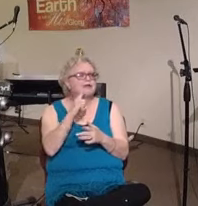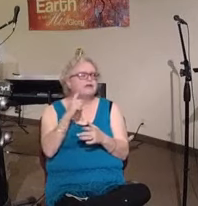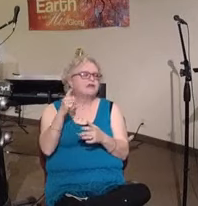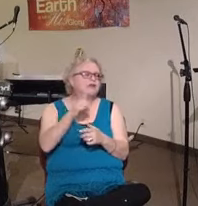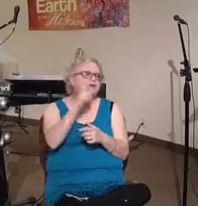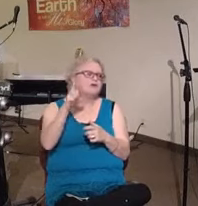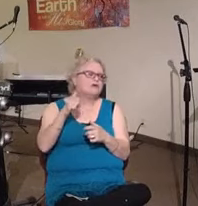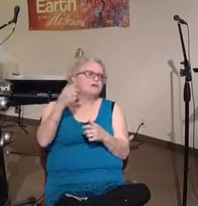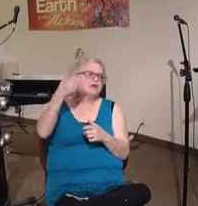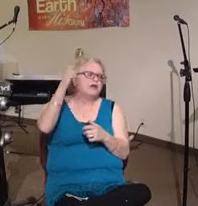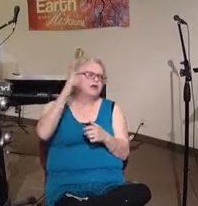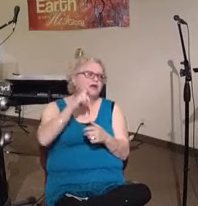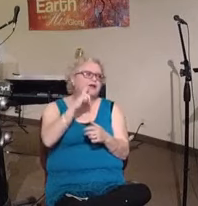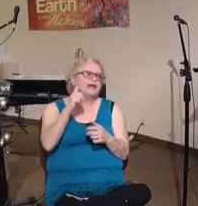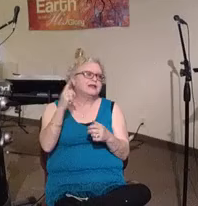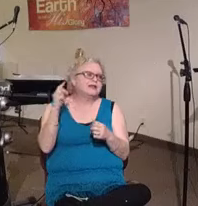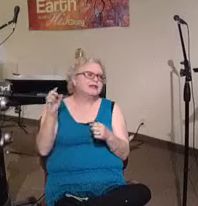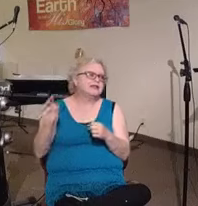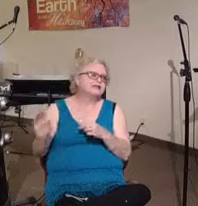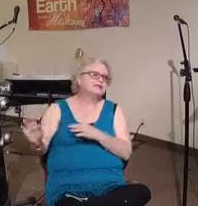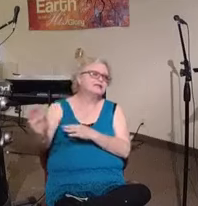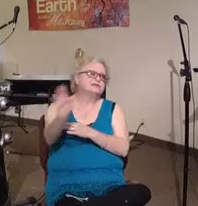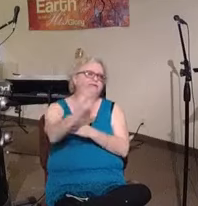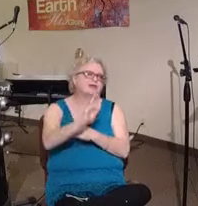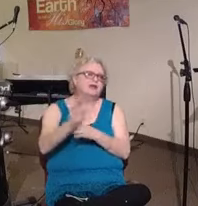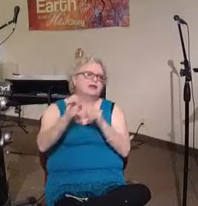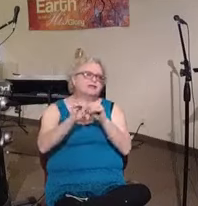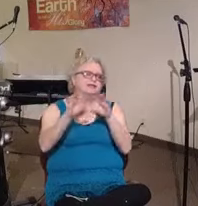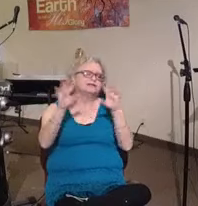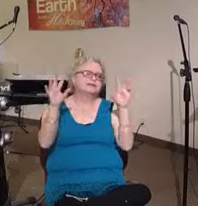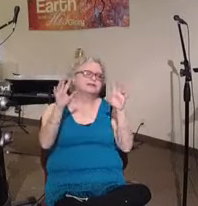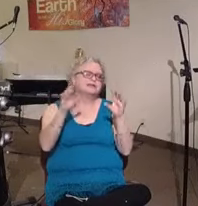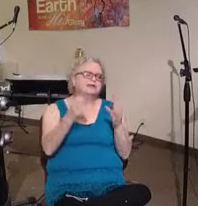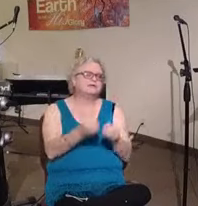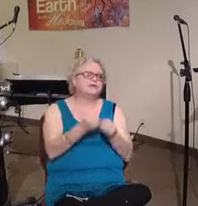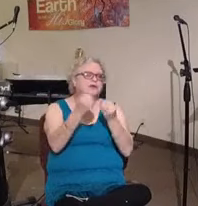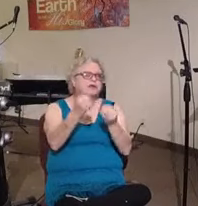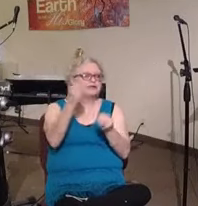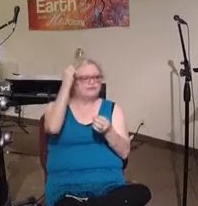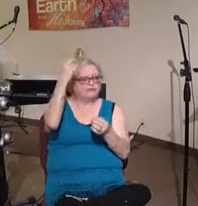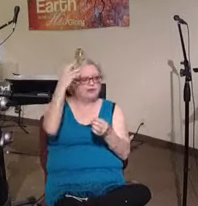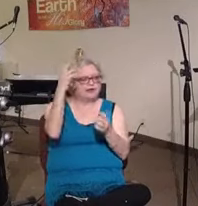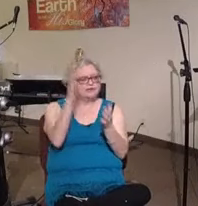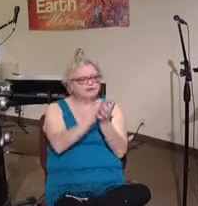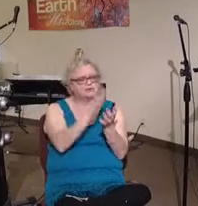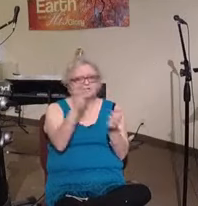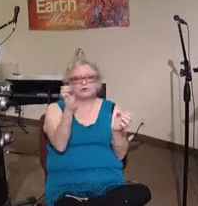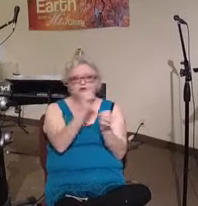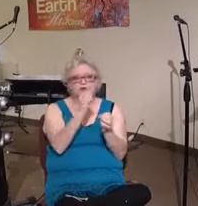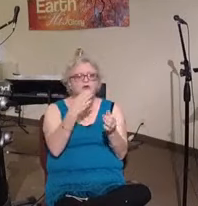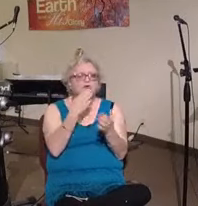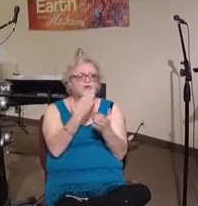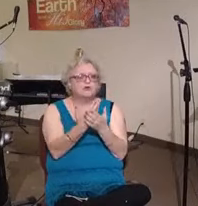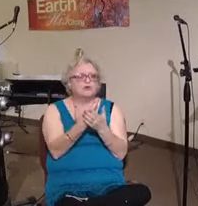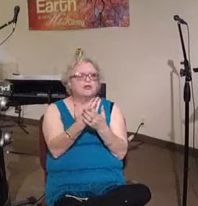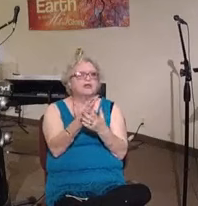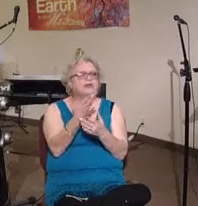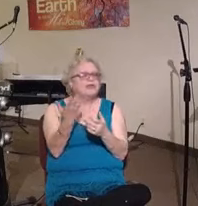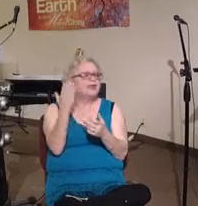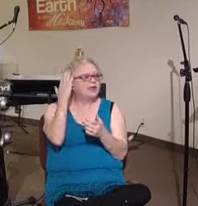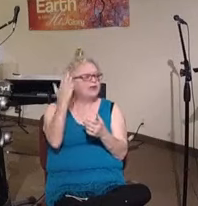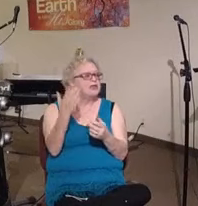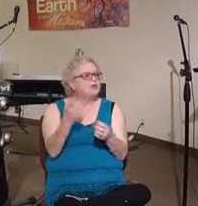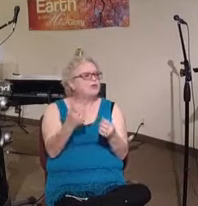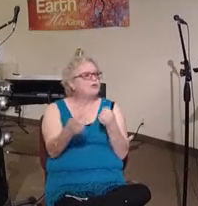shield. The Lord will give grace and glory. Now listen to this. No good thing will he withhold from them